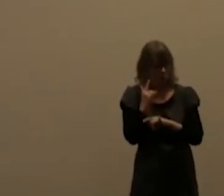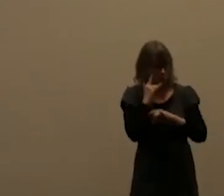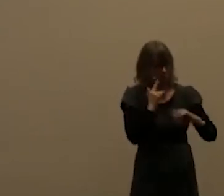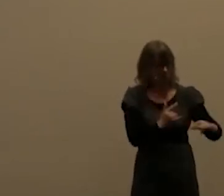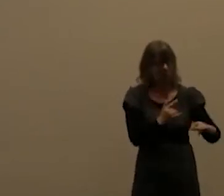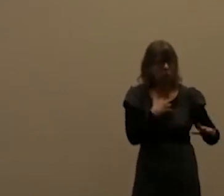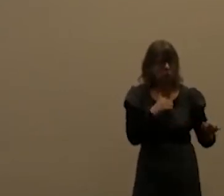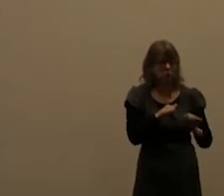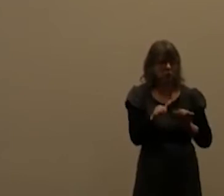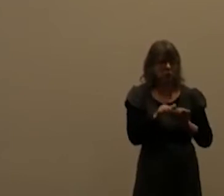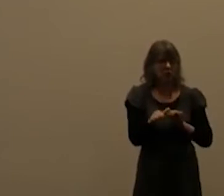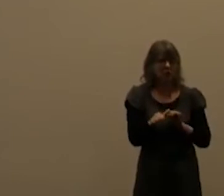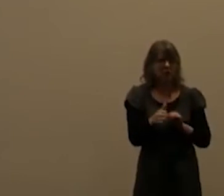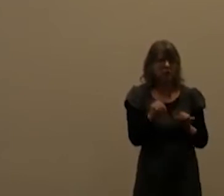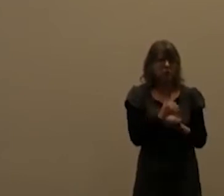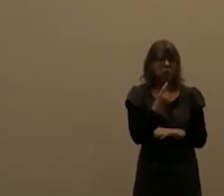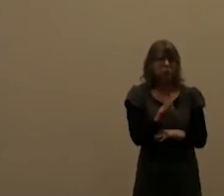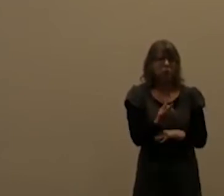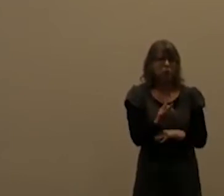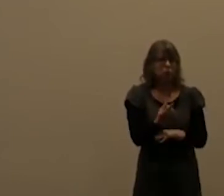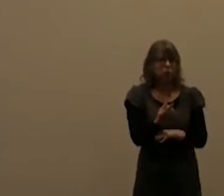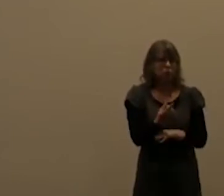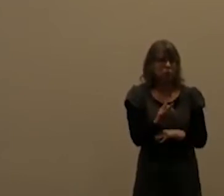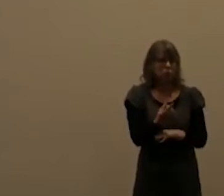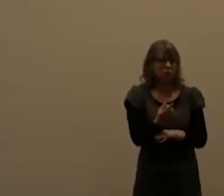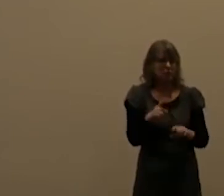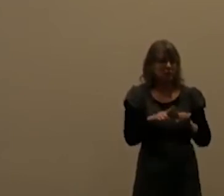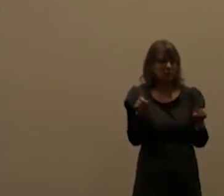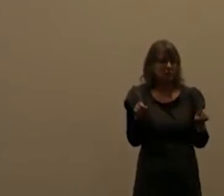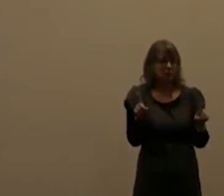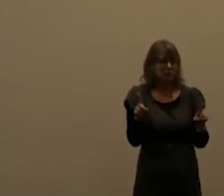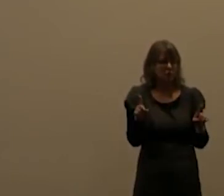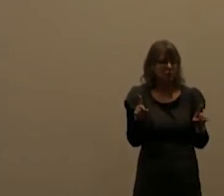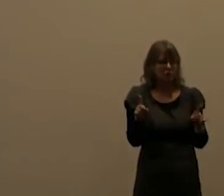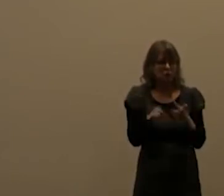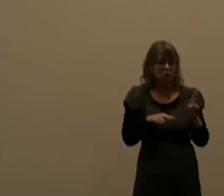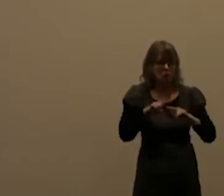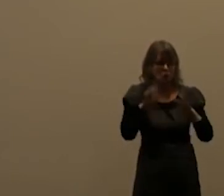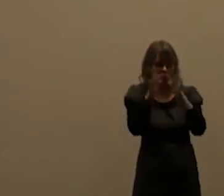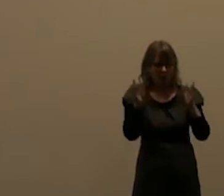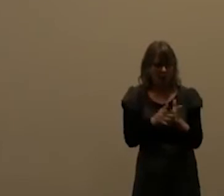it better to sort of do a different offline app?